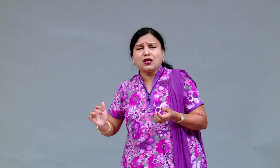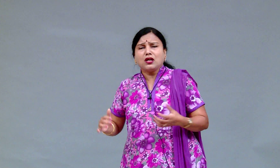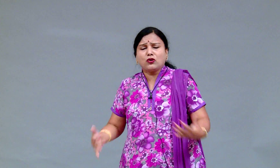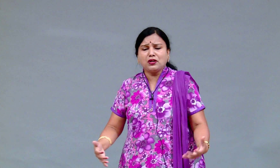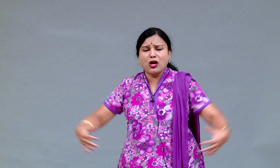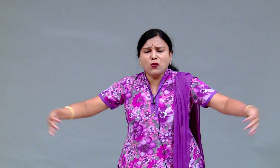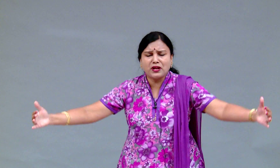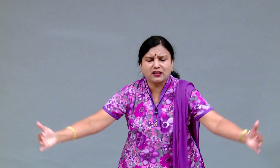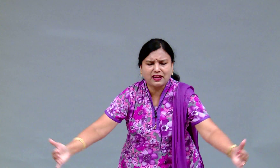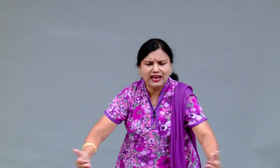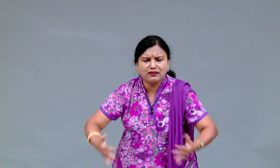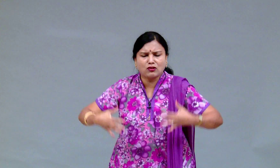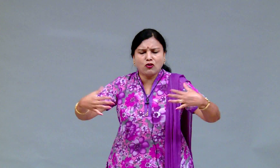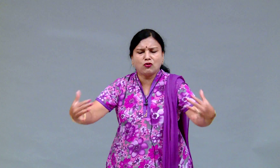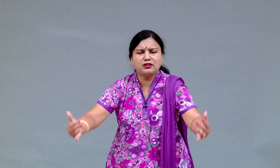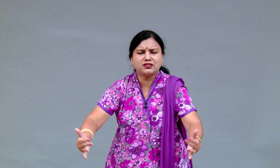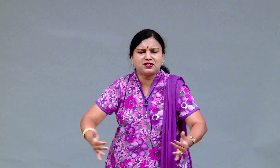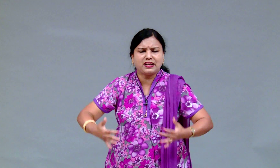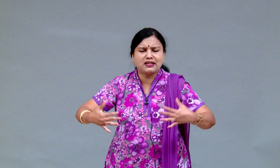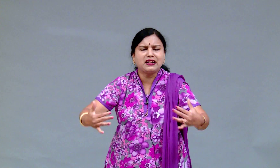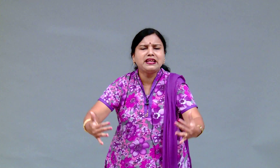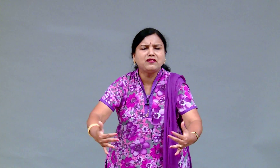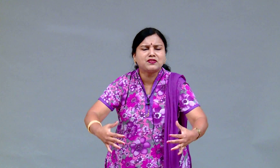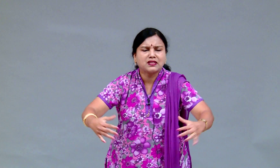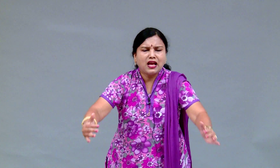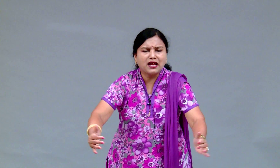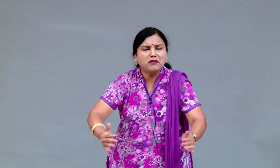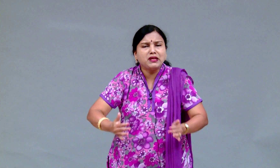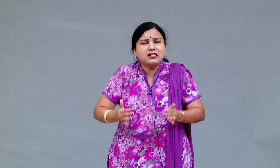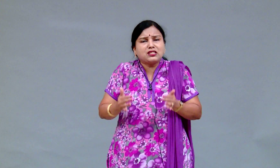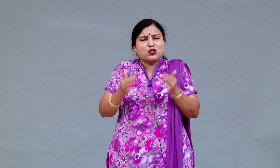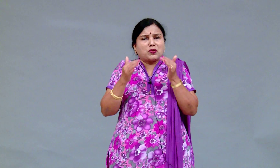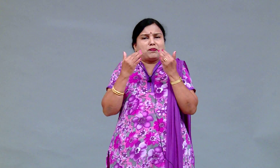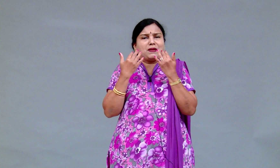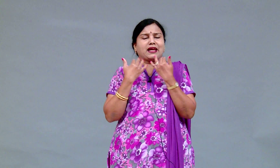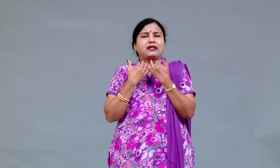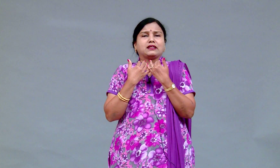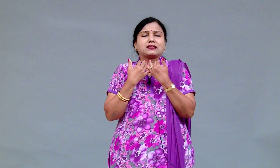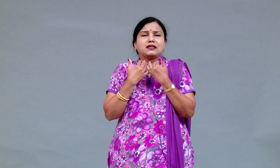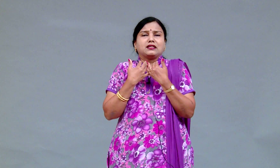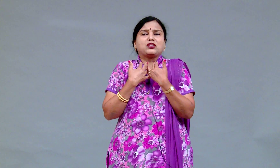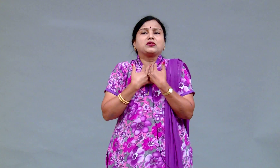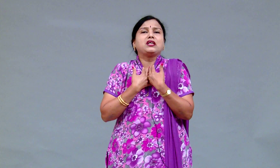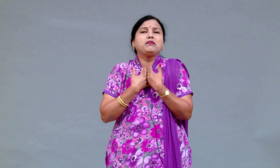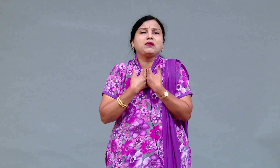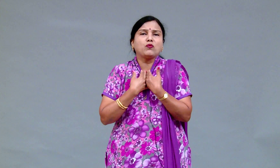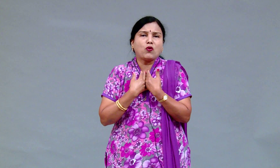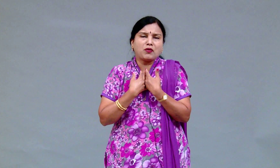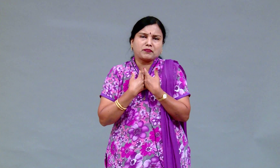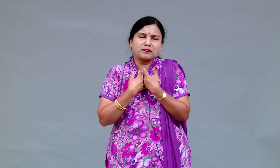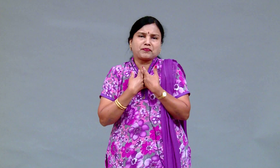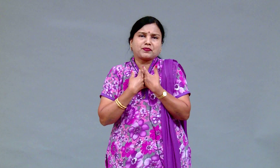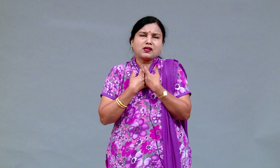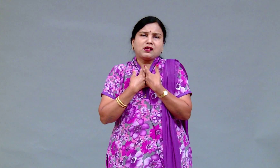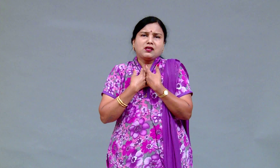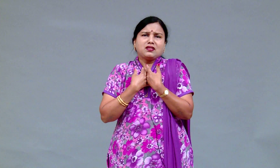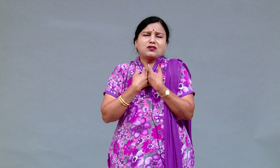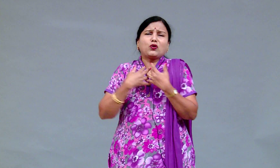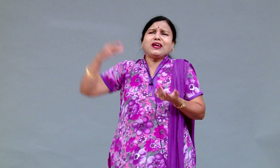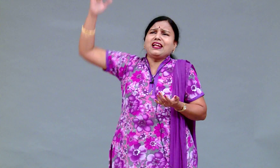go down and gather all the dead leaves and make it into a blanket, it will keep me warm. So quickly he